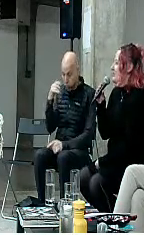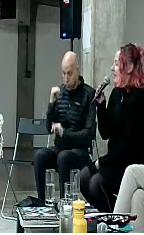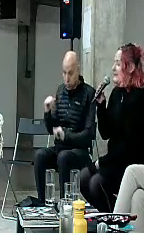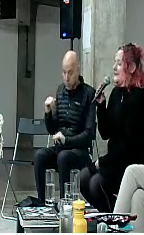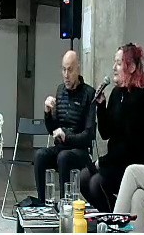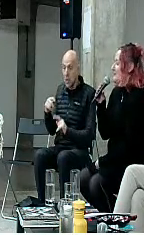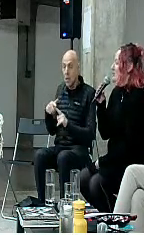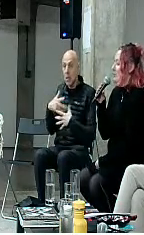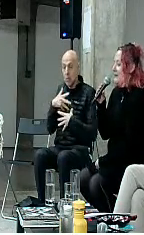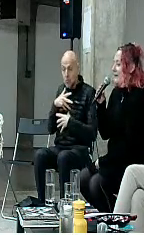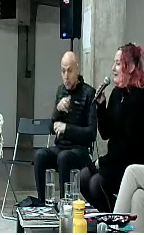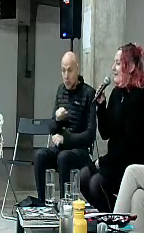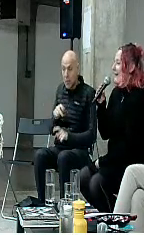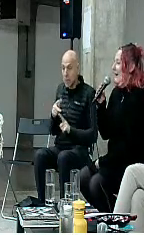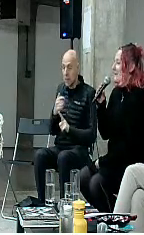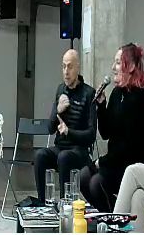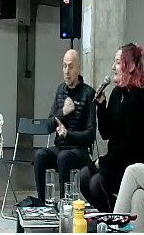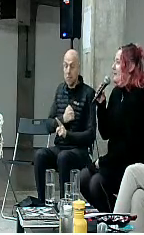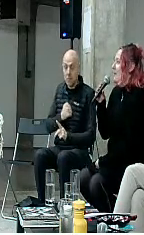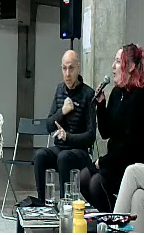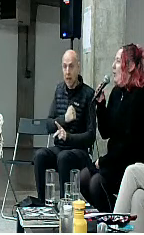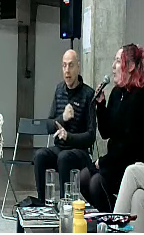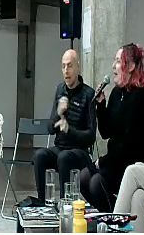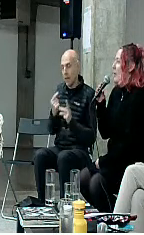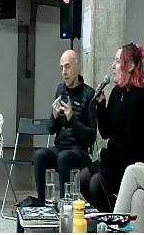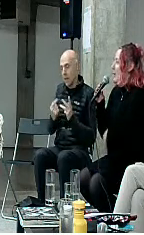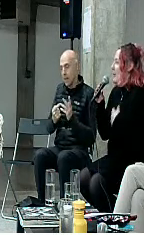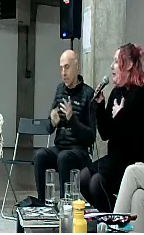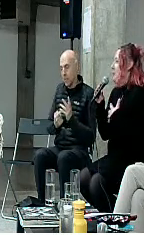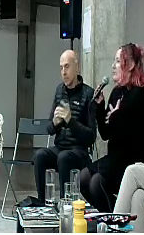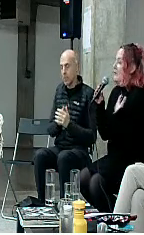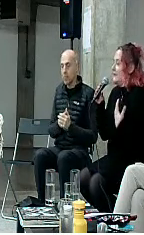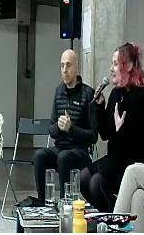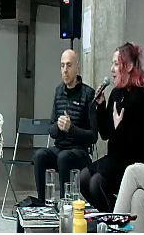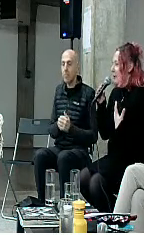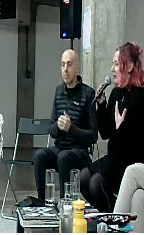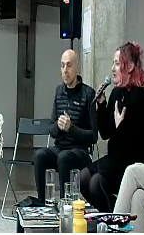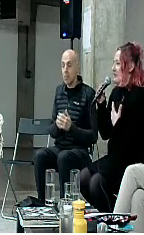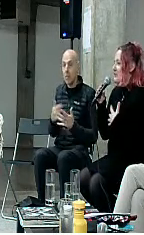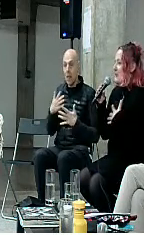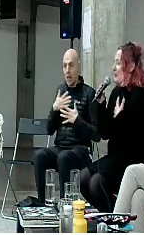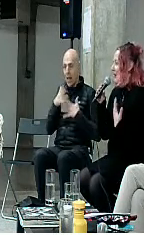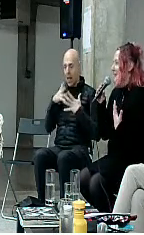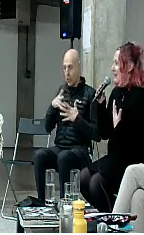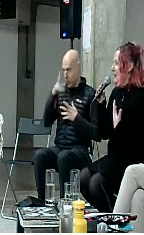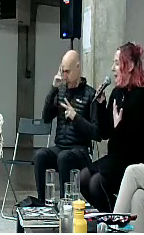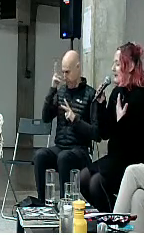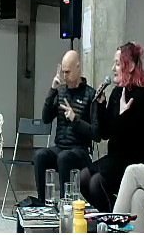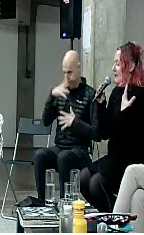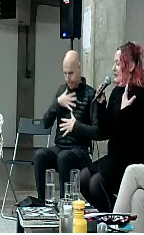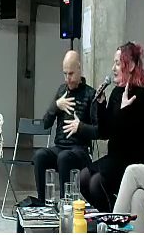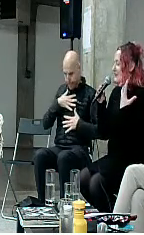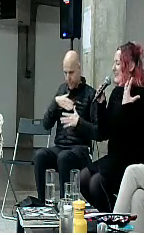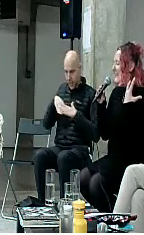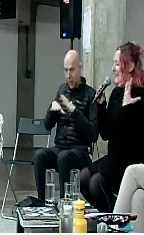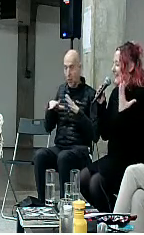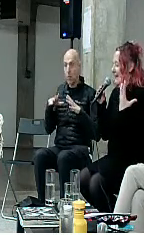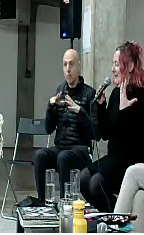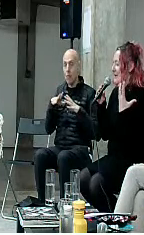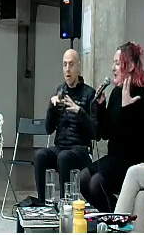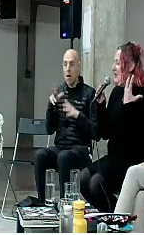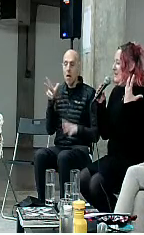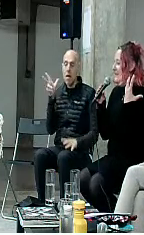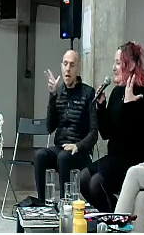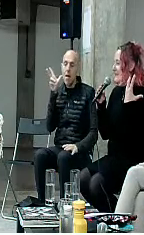was stressed and I was grieving. And while we were processing our emotions during a break at the inquest, I could just